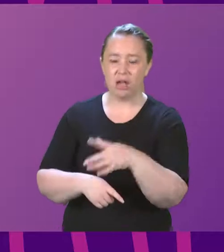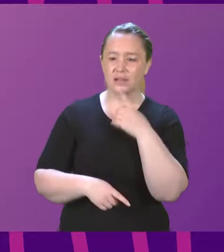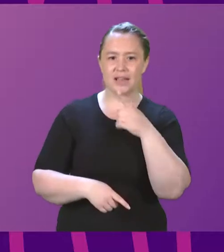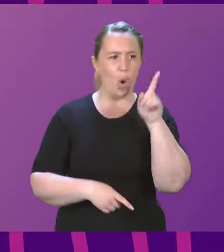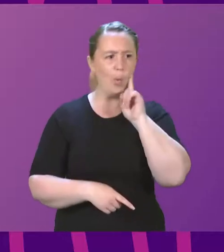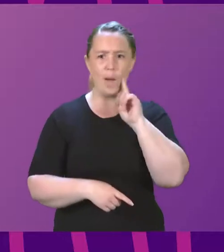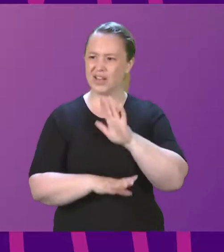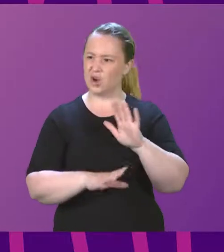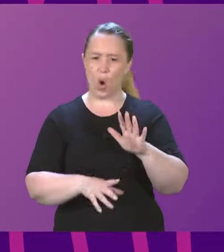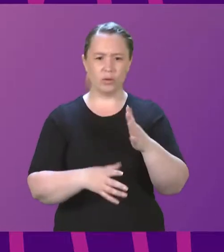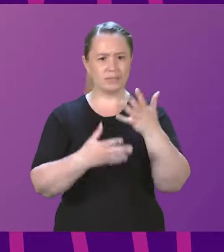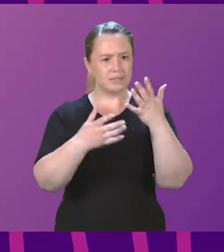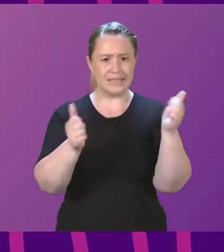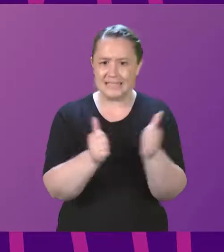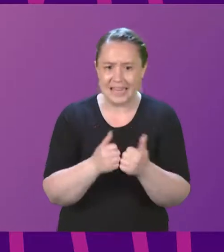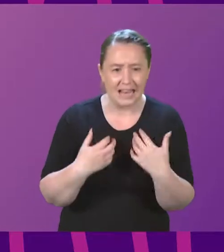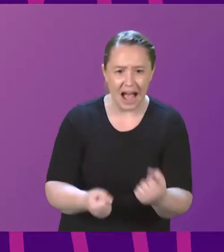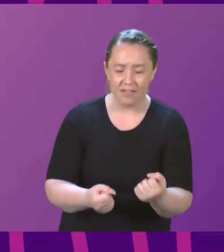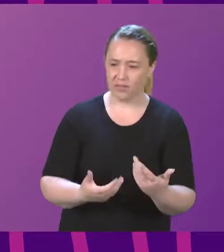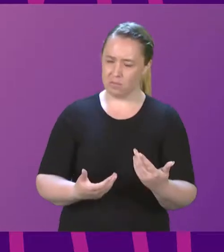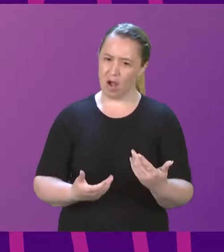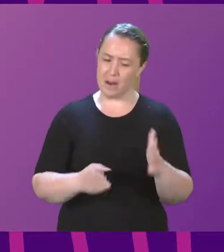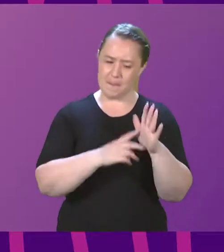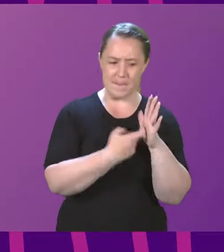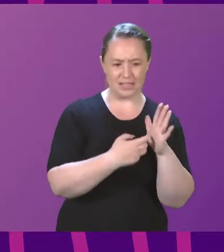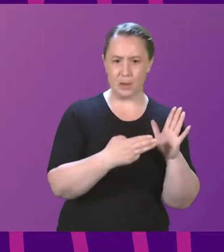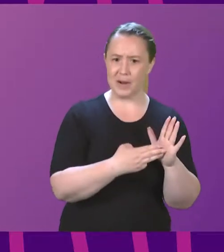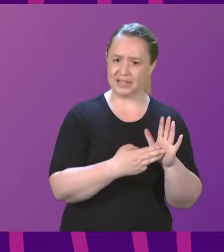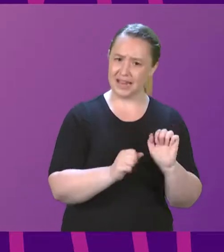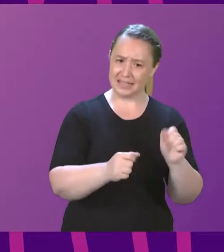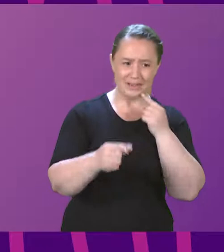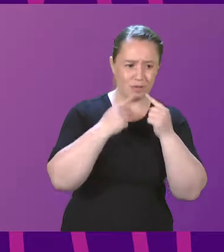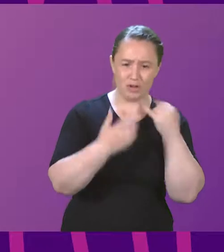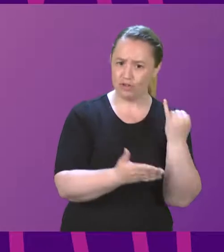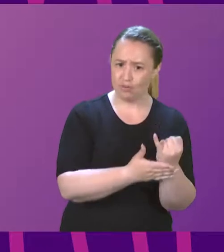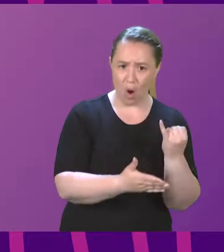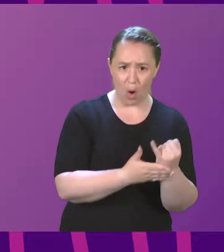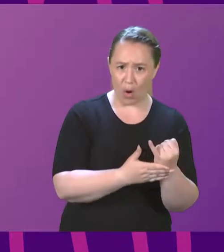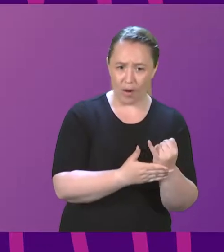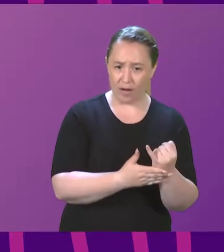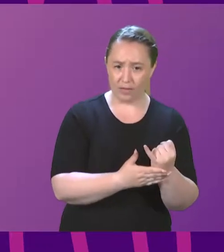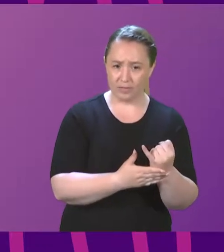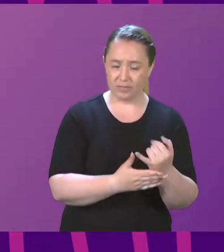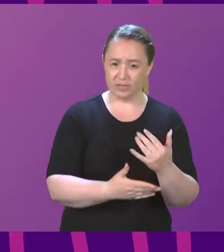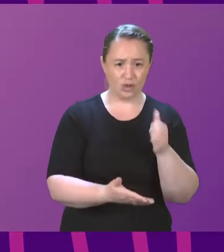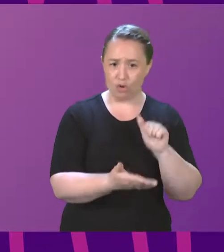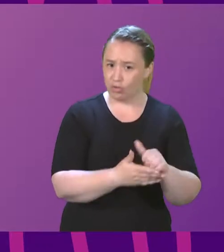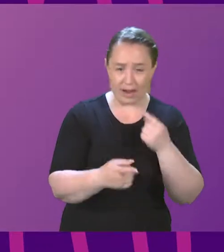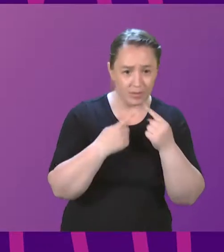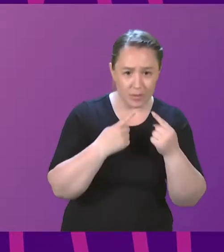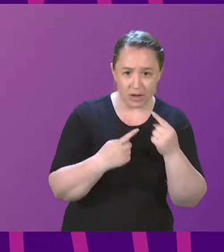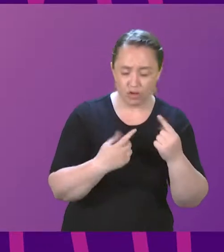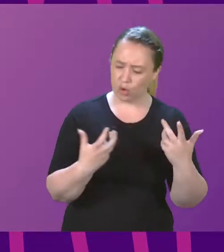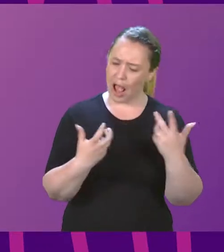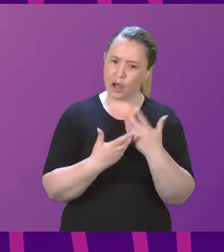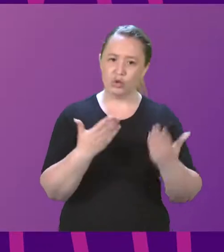heard from the Chief Medical Officer that there is no evidence to back this up. So, what will the Scottish Government do to tackle disinformation to make sure